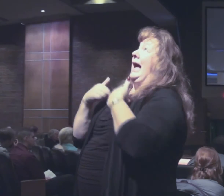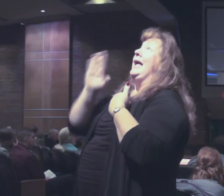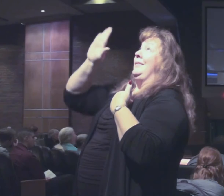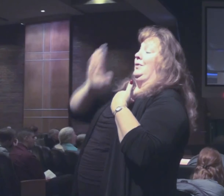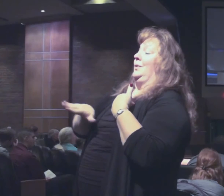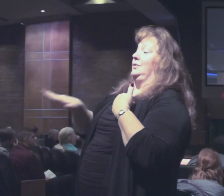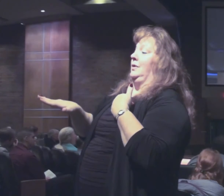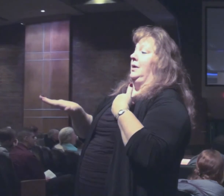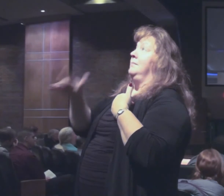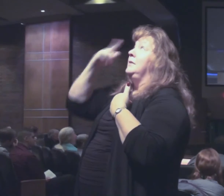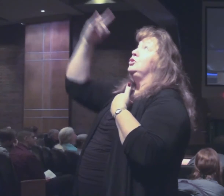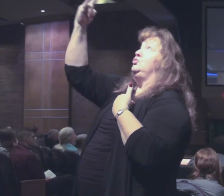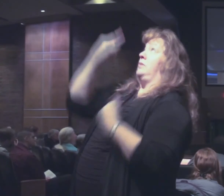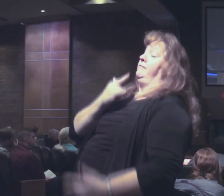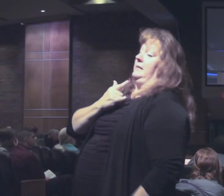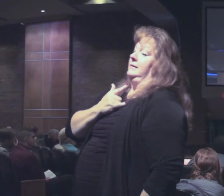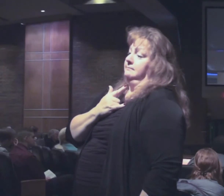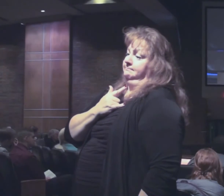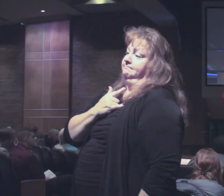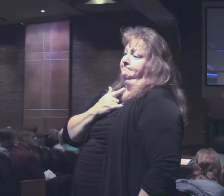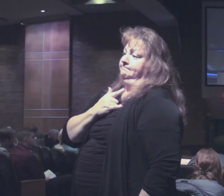child by your love.